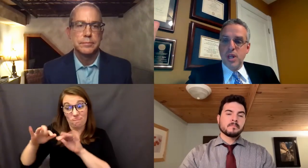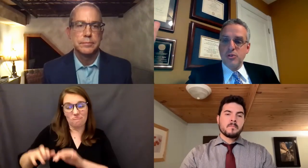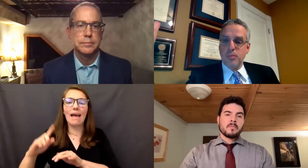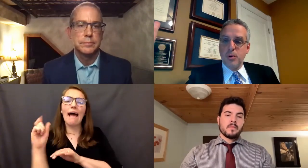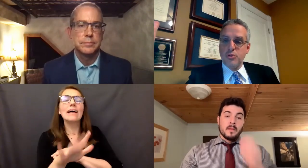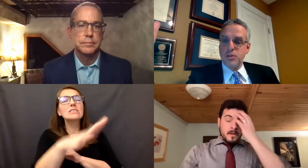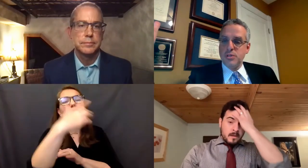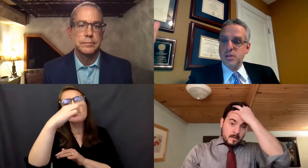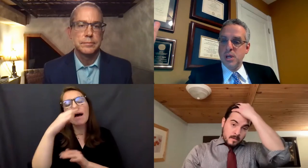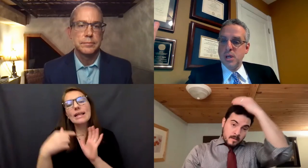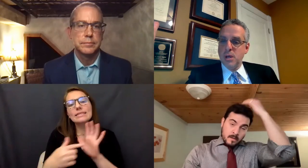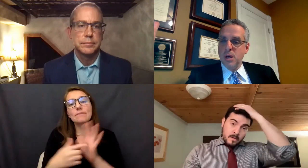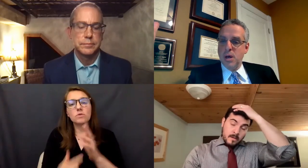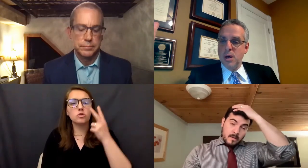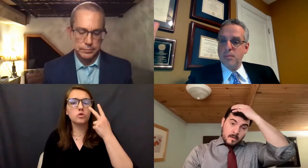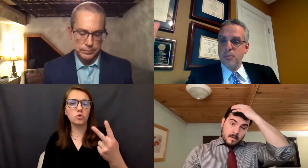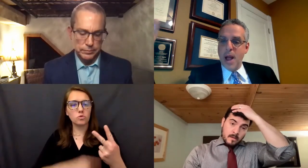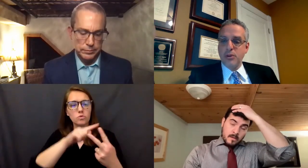two theological approaches,